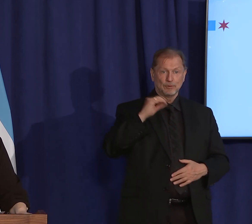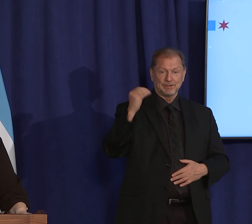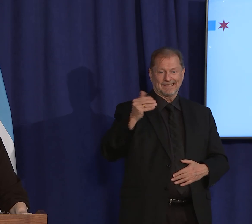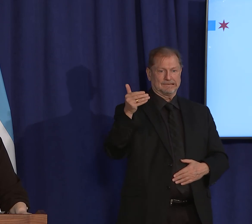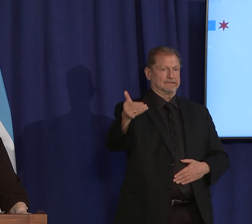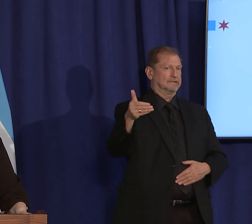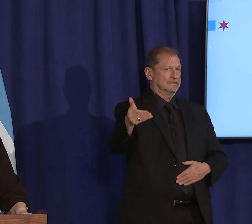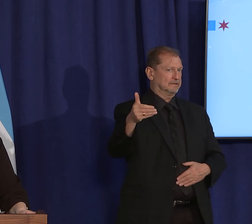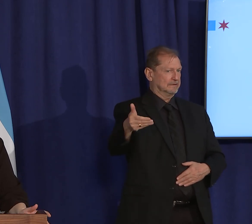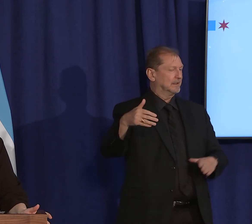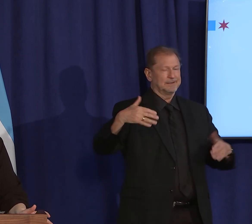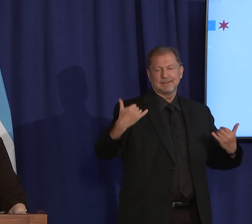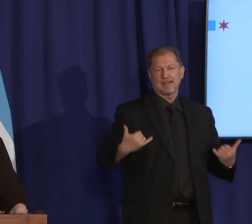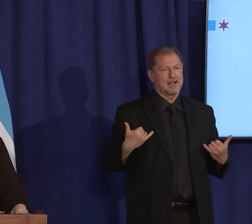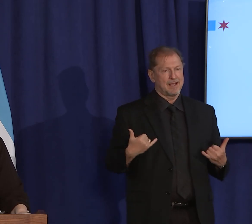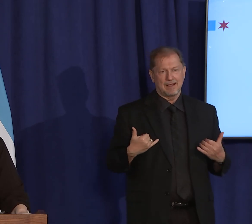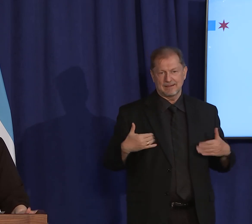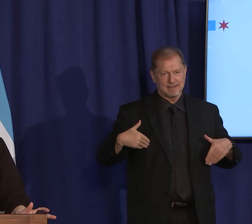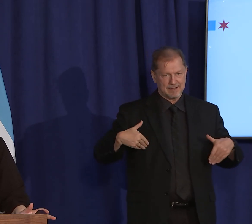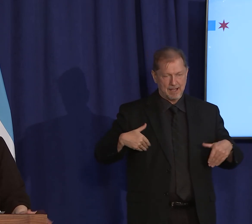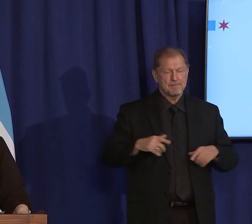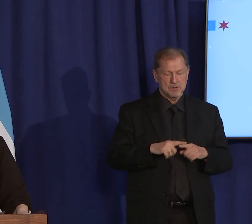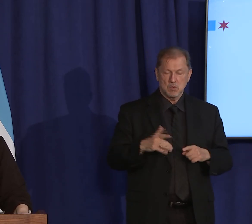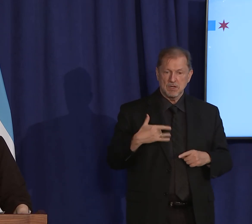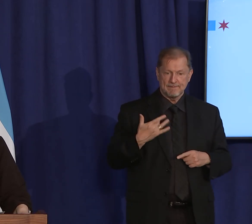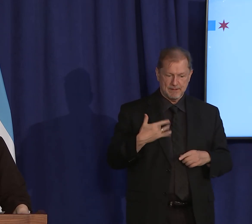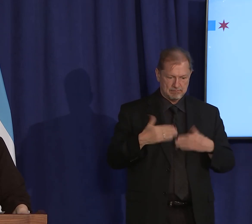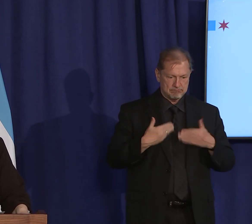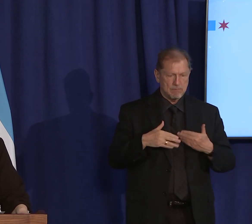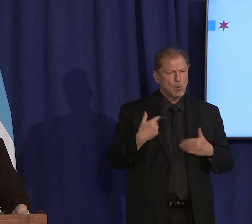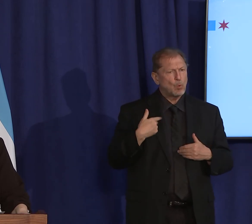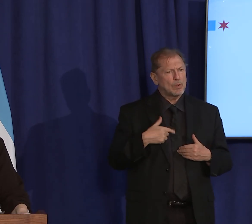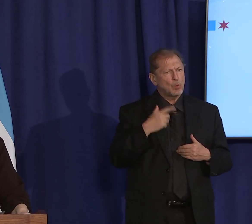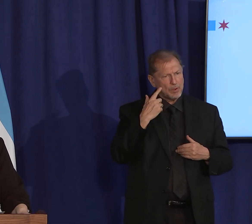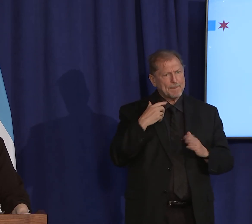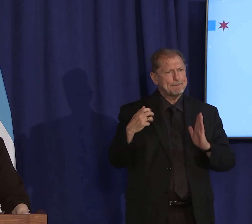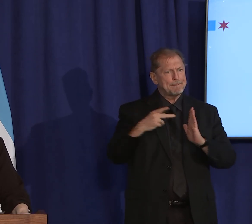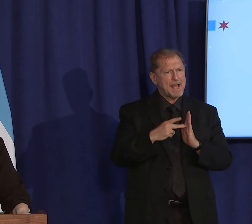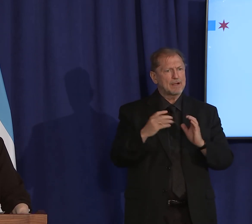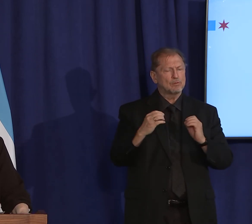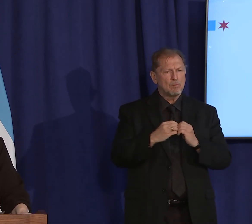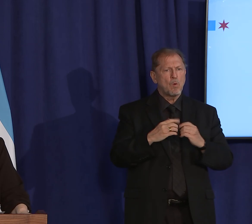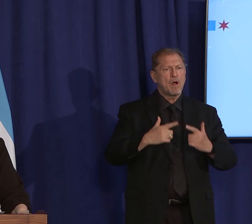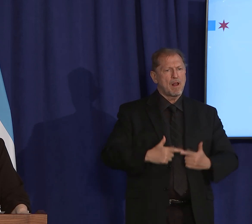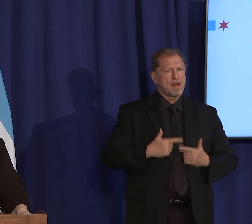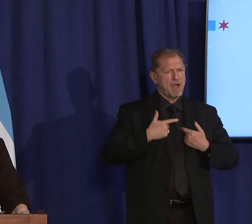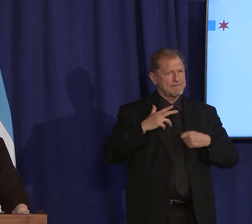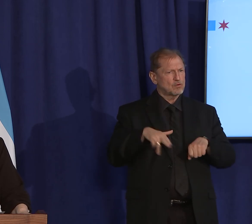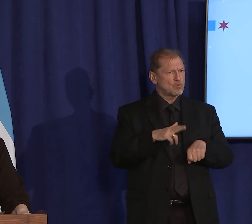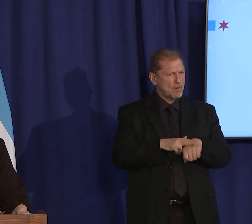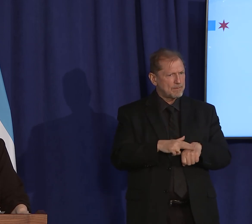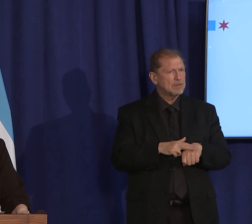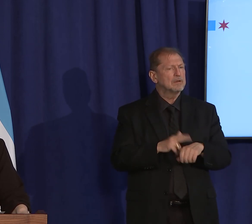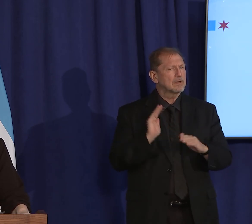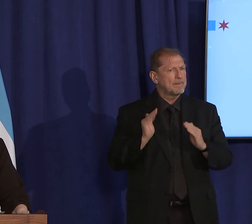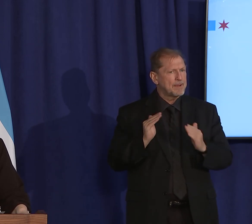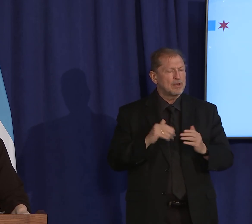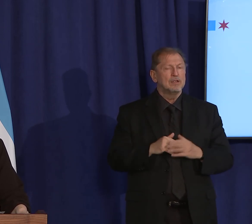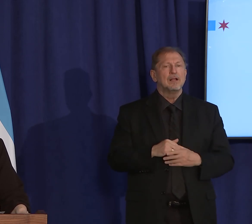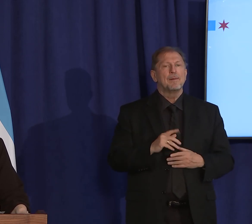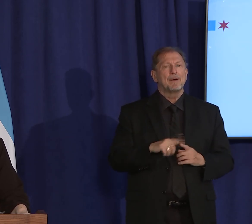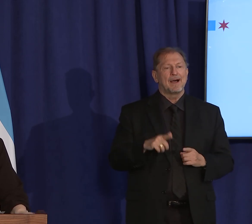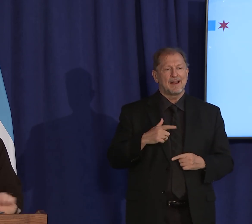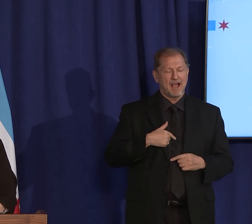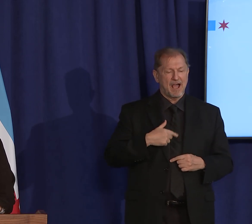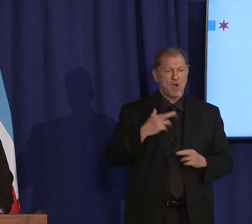like? But yes, I do think we're going to get our lives back. I think some of the things that will be different is that I hope people will actually stay home more when they're